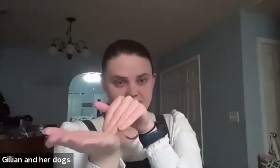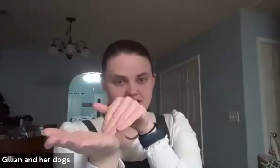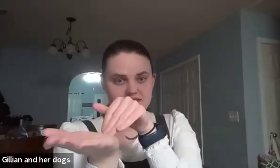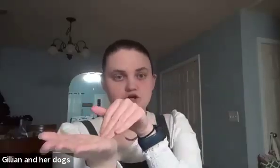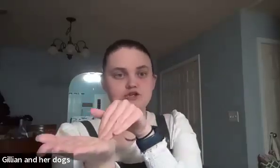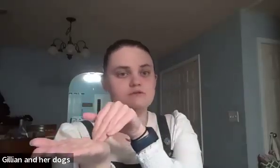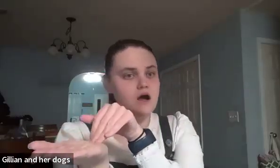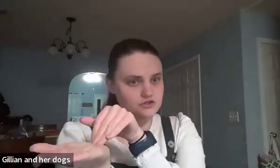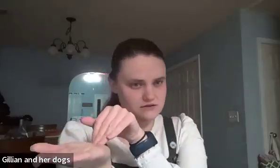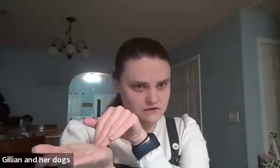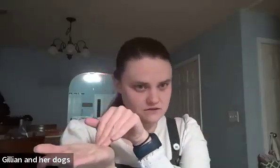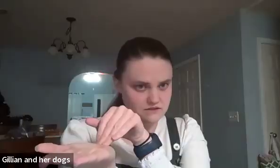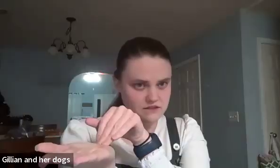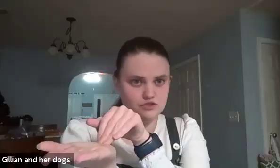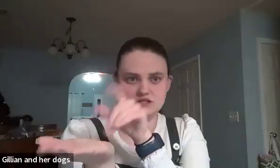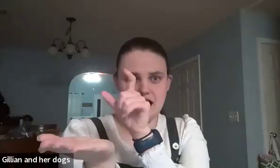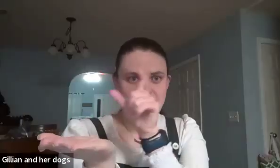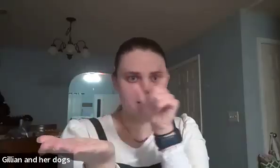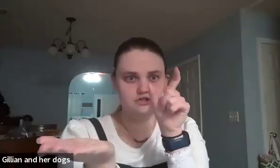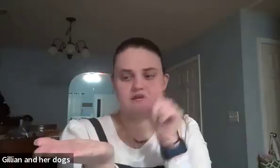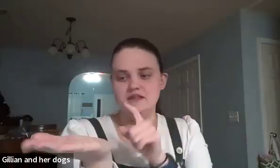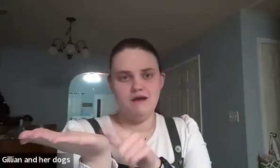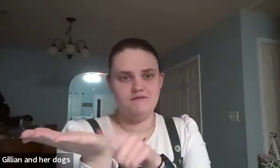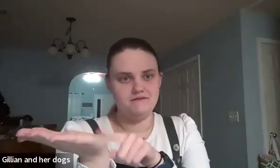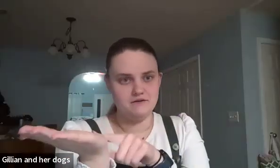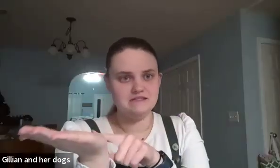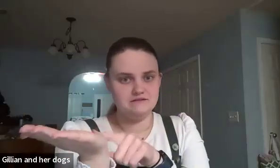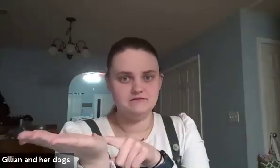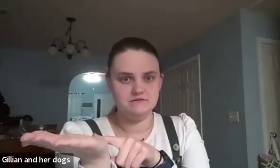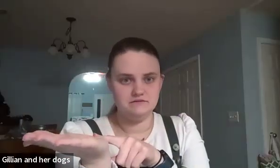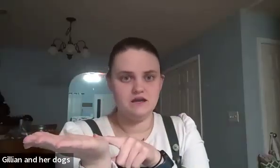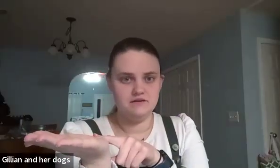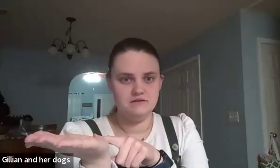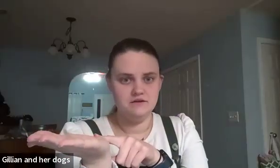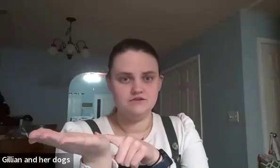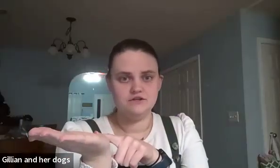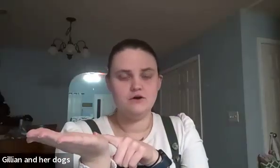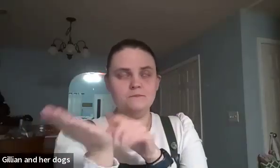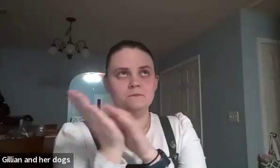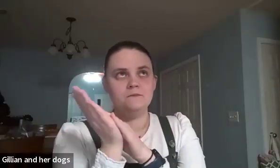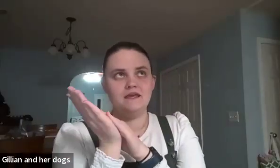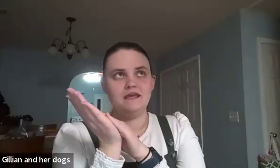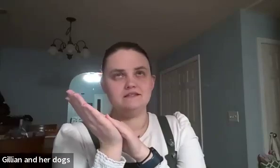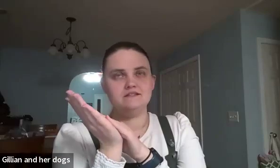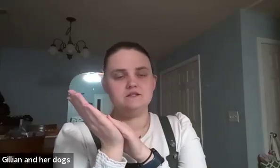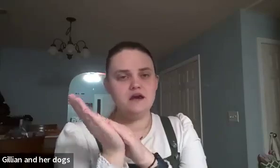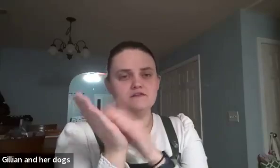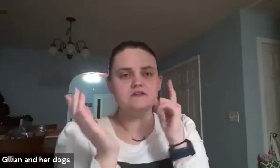999,000. That's how you do 100,000s, is you just add that 100 and then you add that 1,000. Okay. So it's kind of think